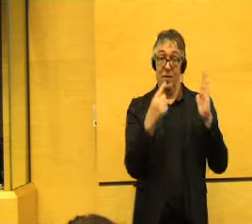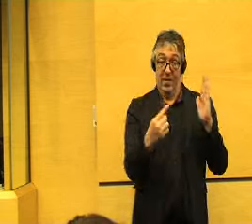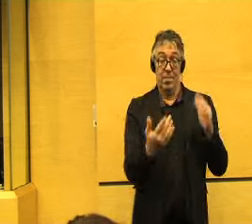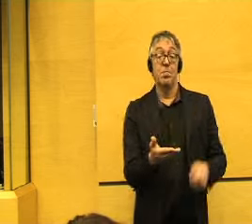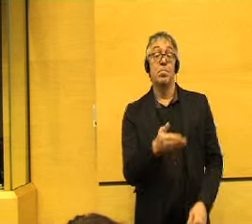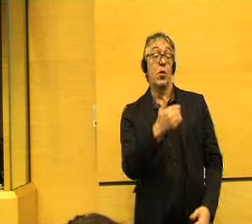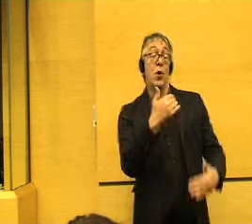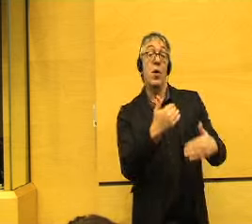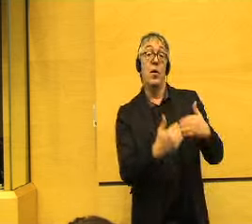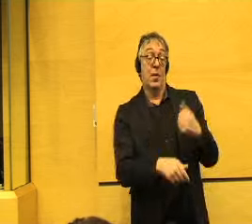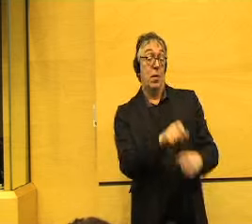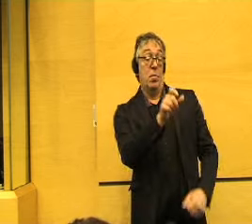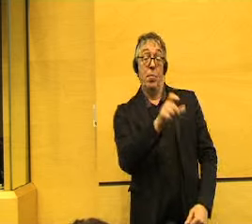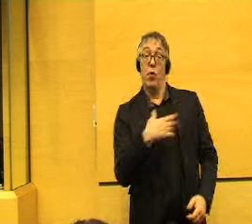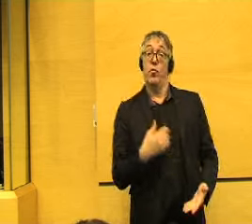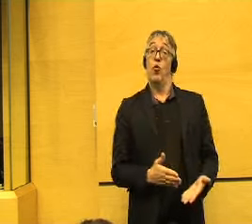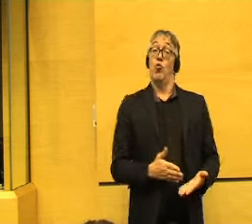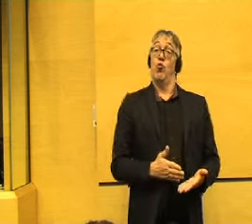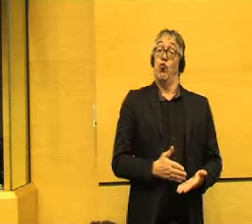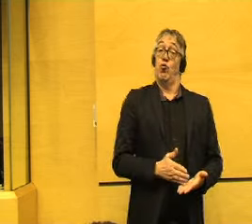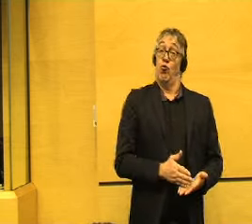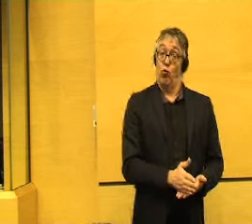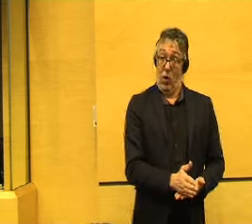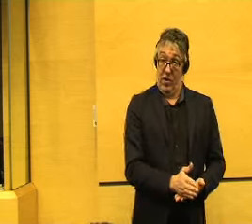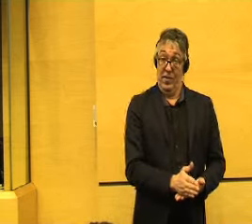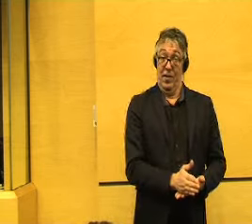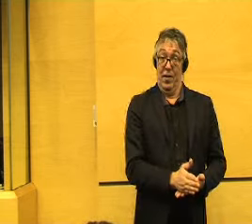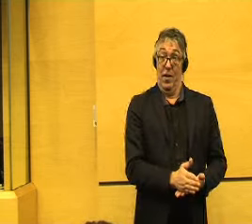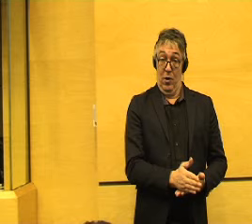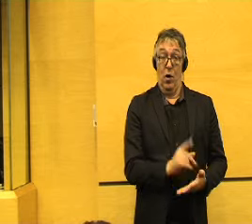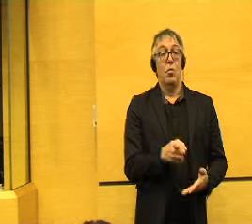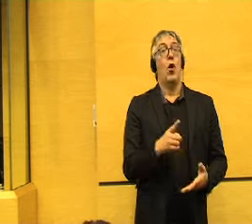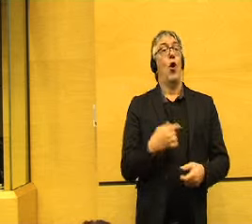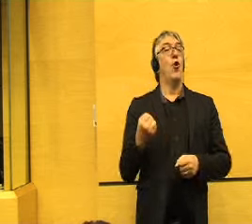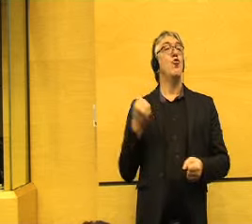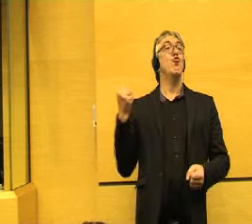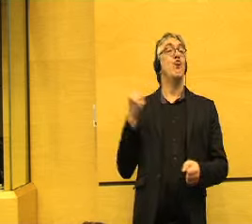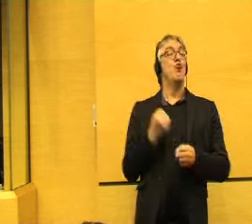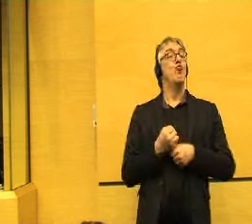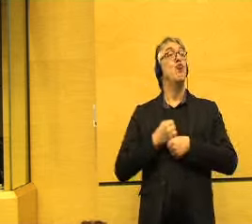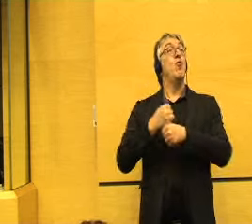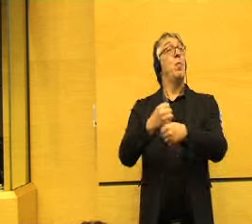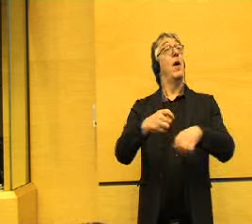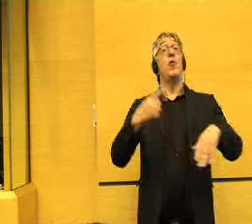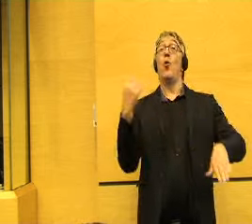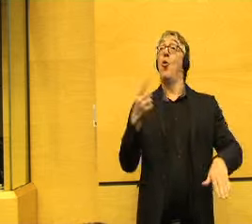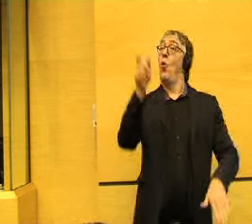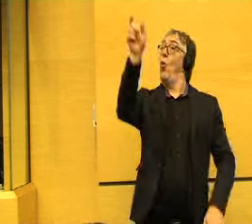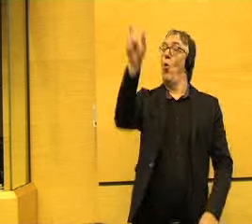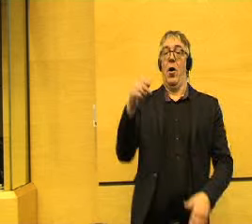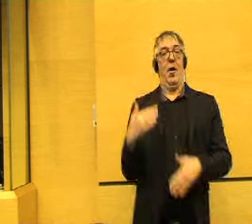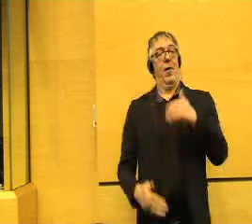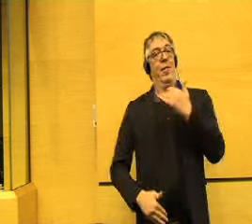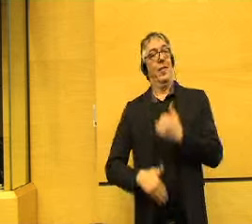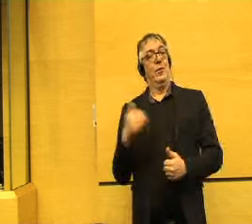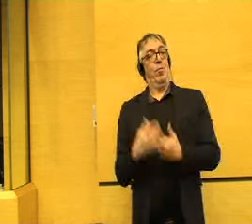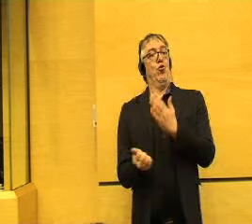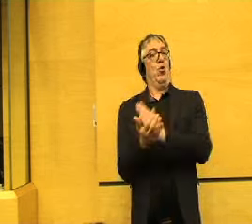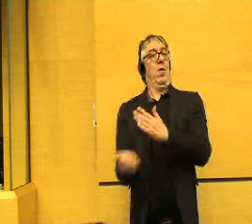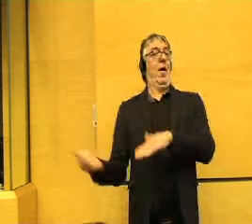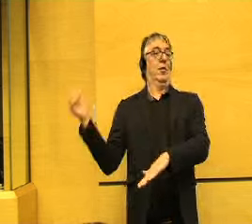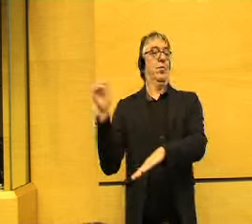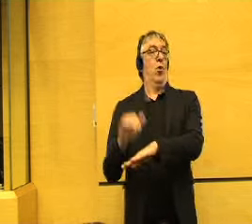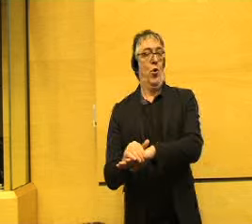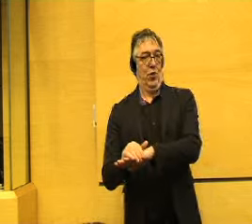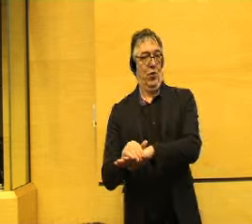with disabilities are entitled to representation by a disability expert in the formulation of any laws that affect them both directly